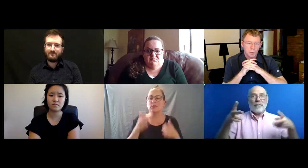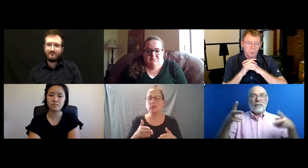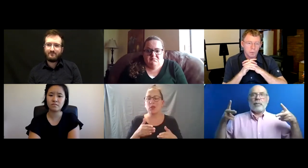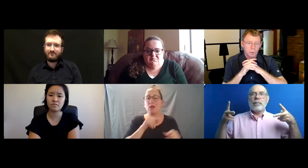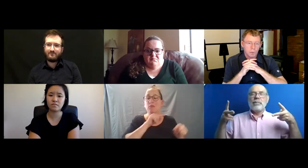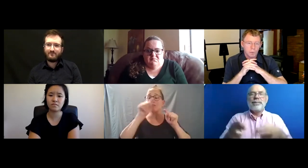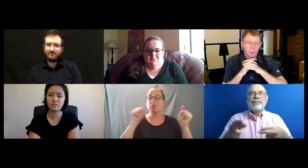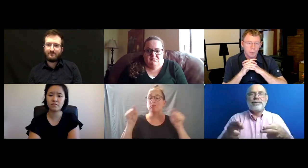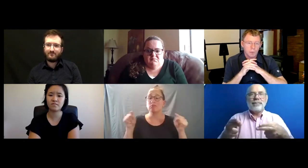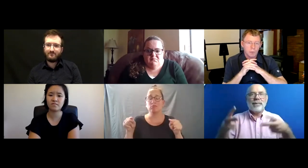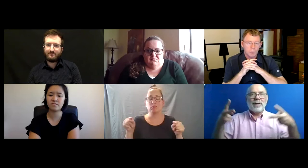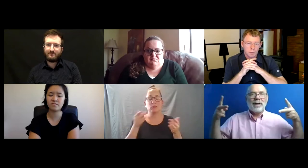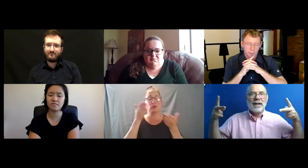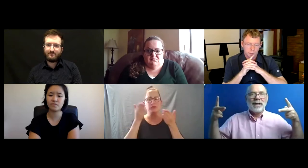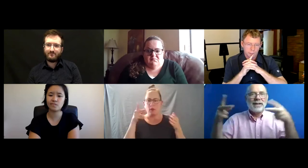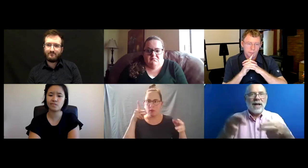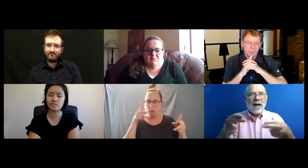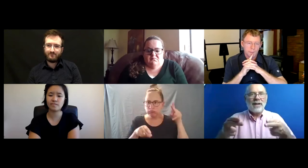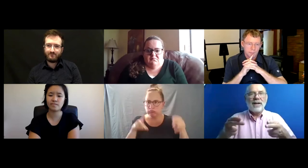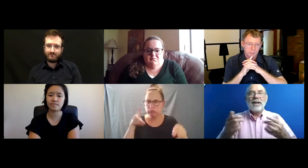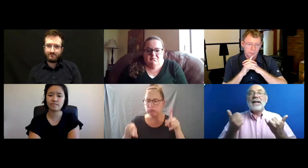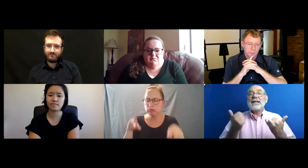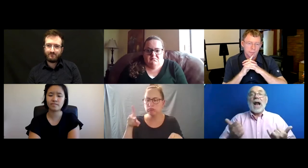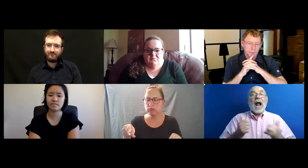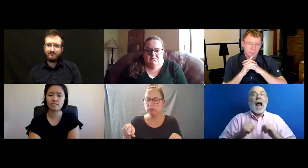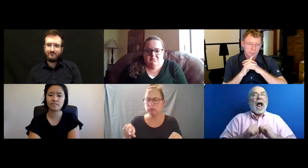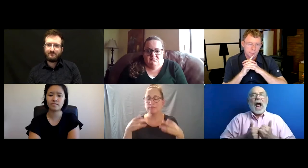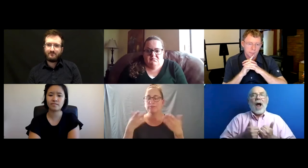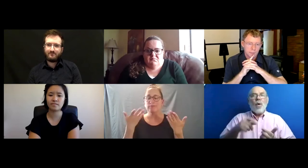demonstration schools branch. And all of those programs have since been cut.